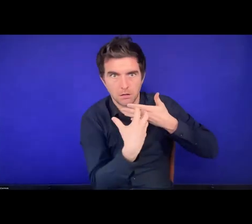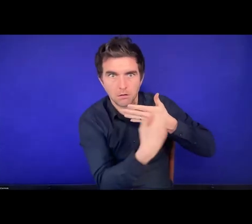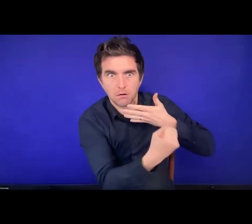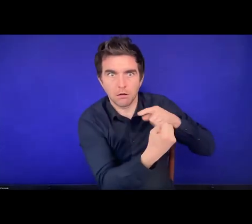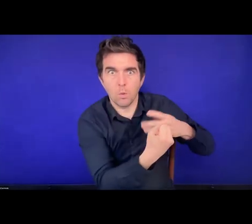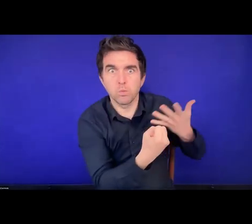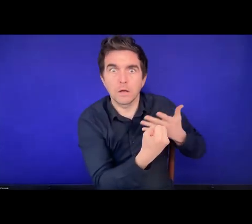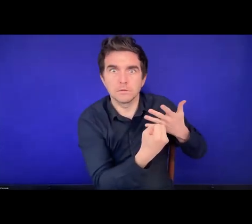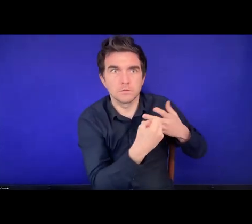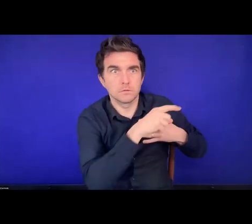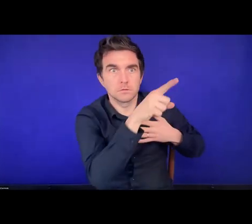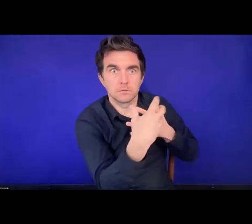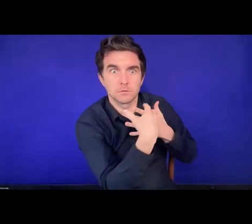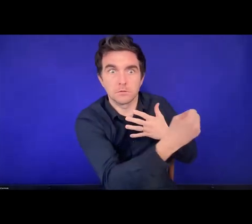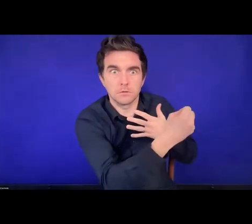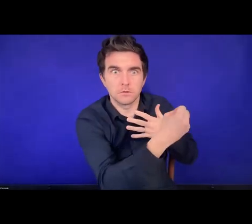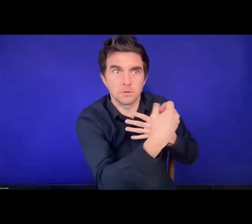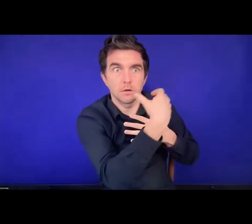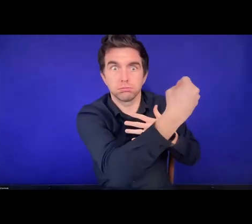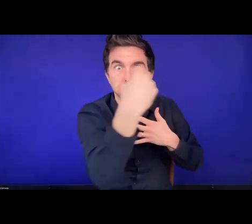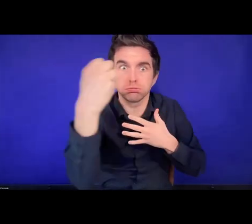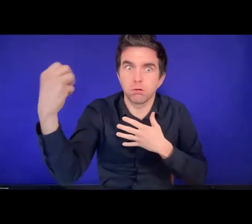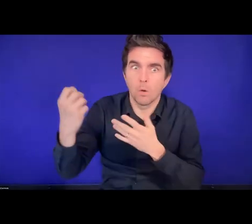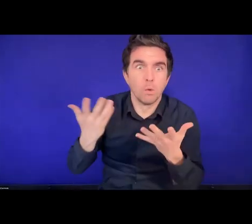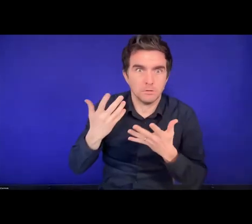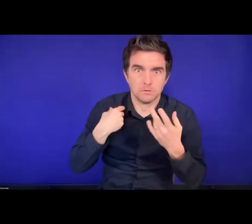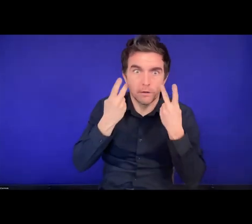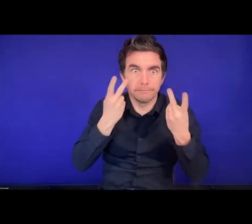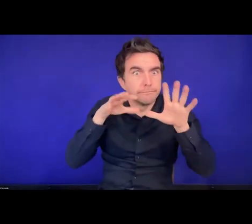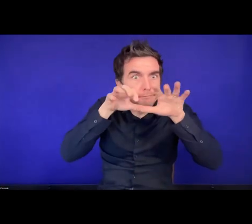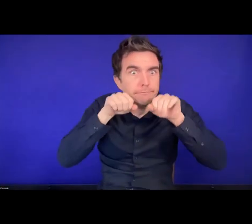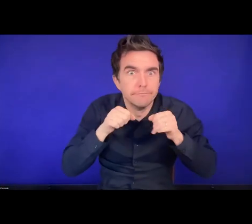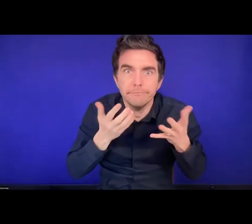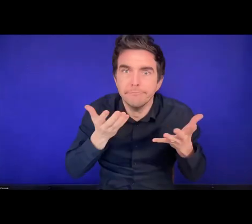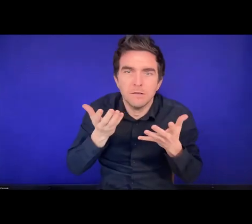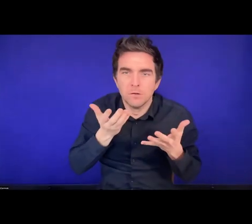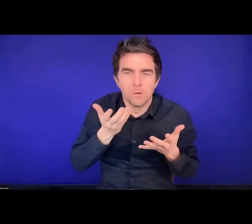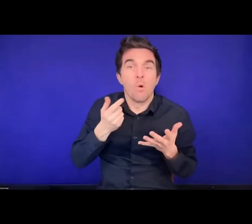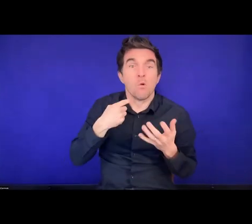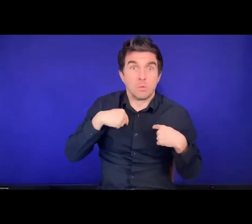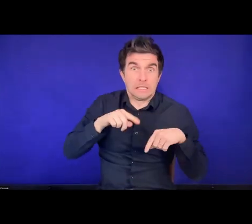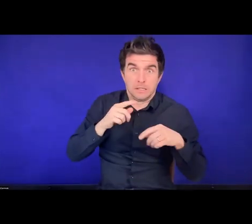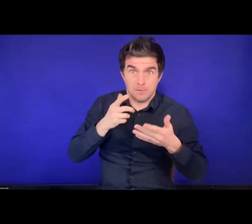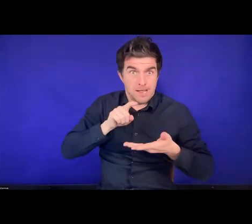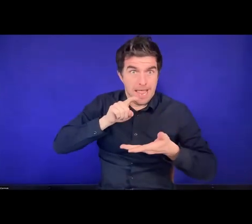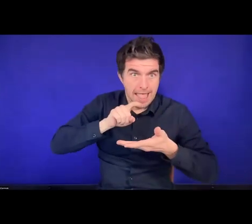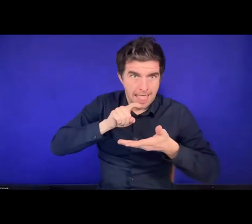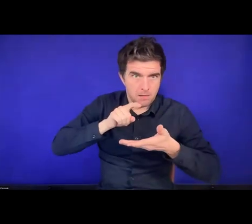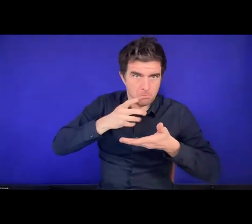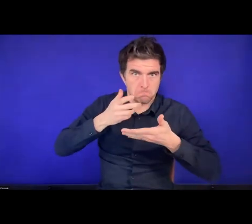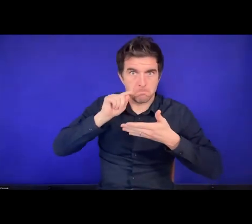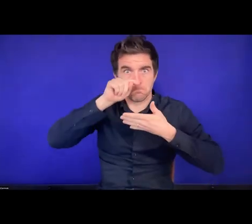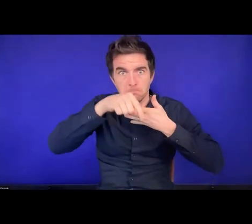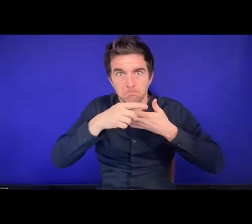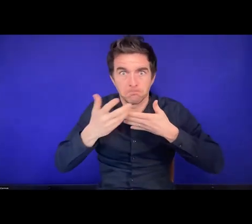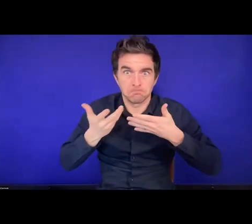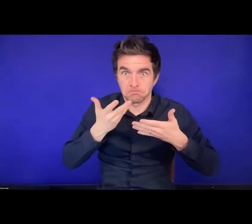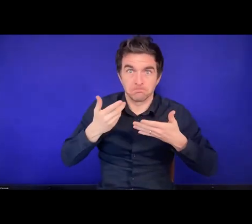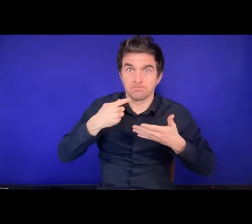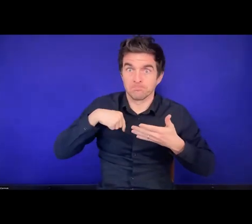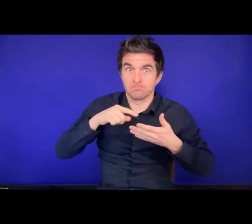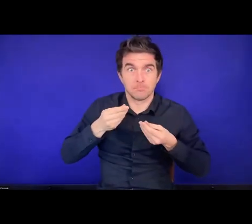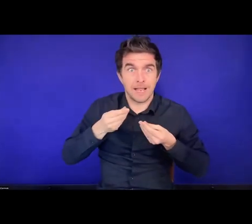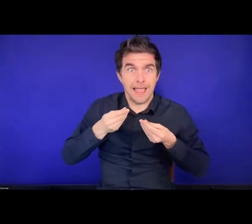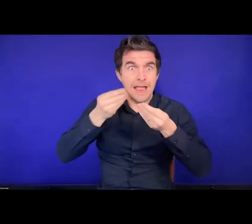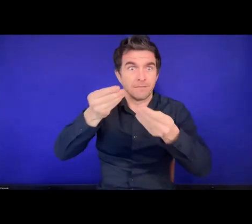we've given them permission to use our data in a variety of different ways, many of which we don't even know about. And so there's a